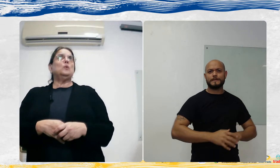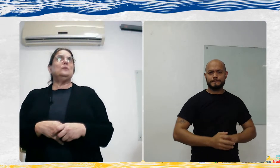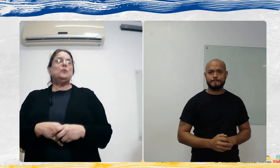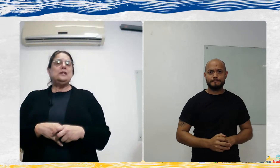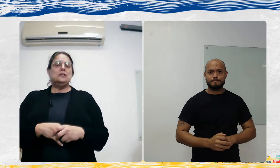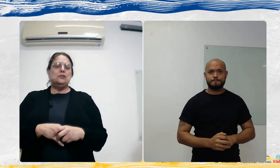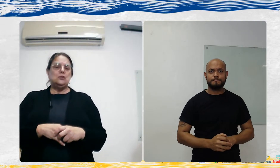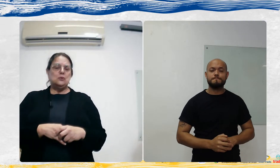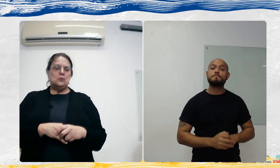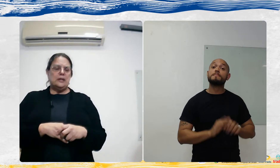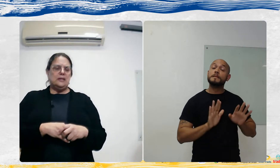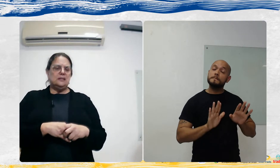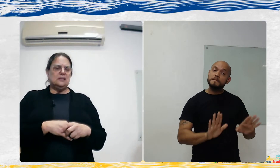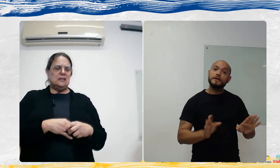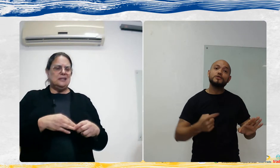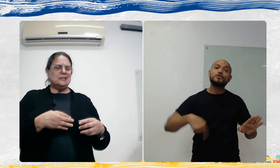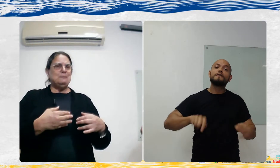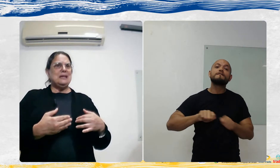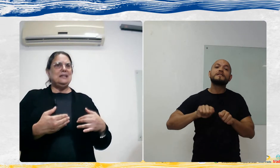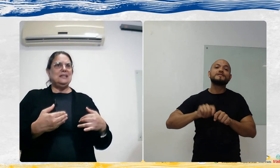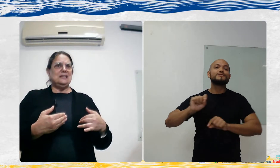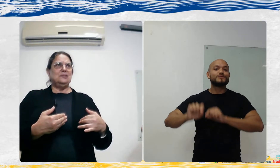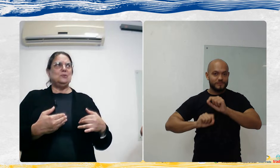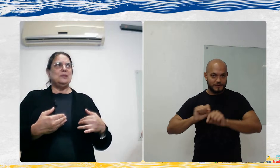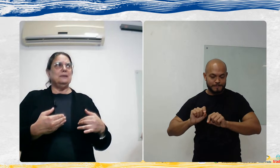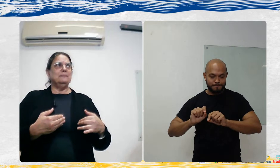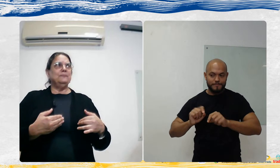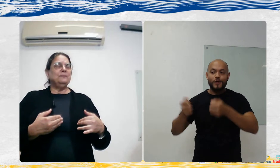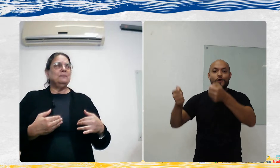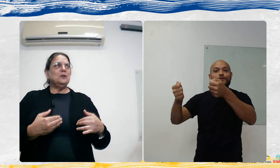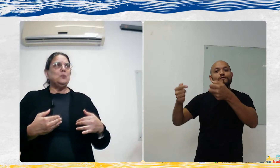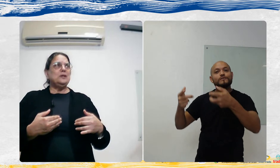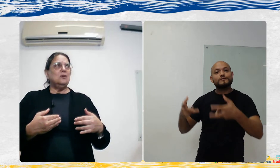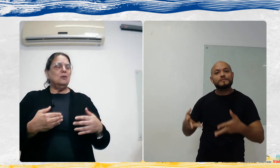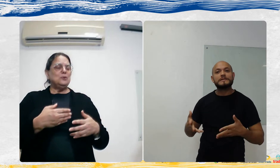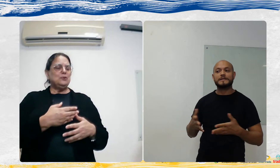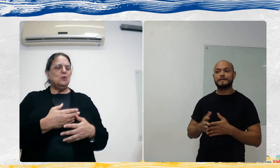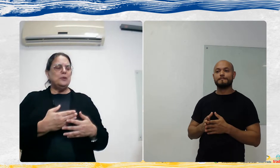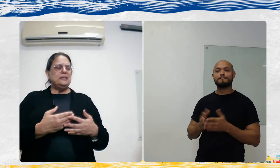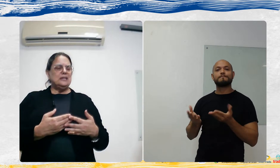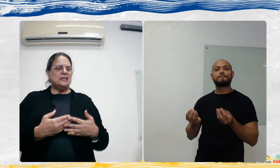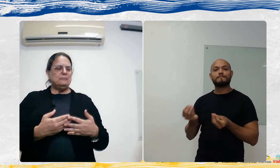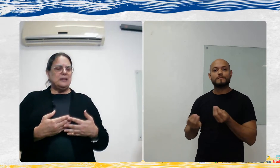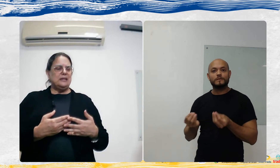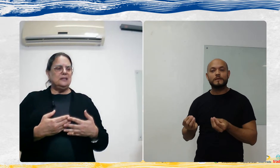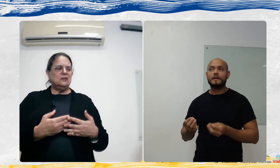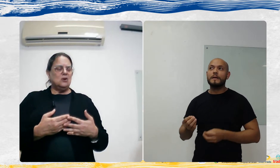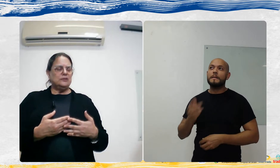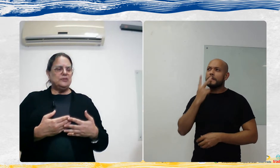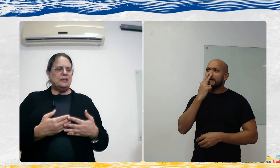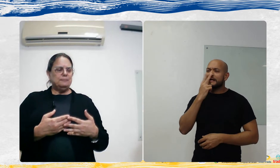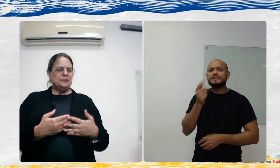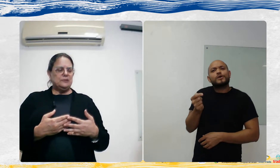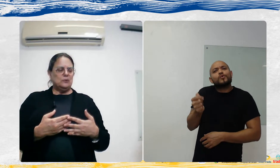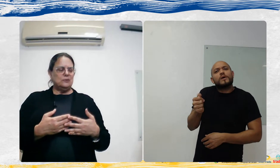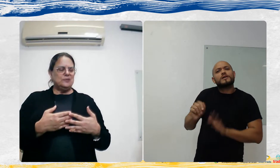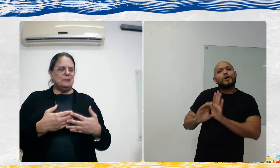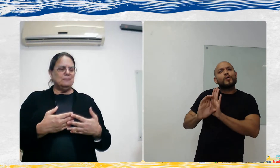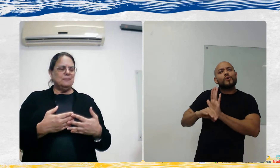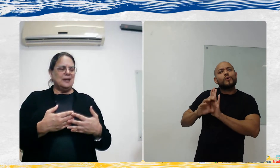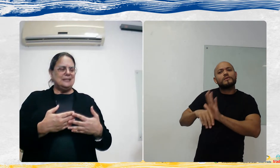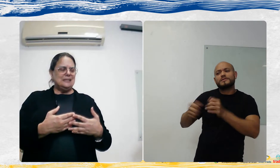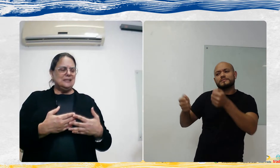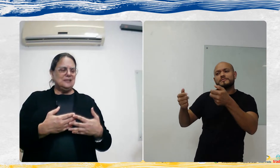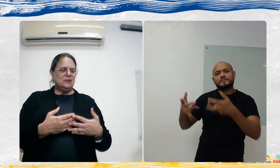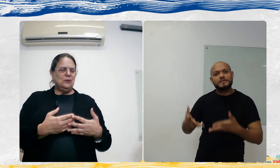But what we could do is, in explaining things to them, we could almost always explain concepts or